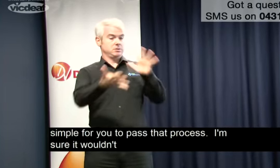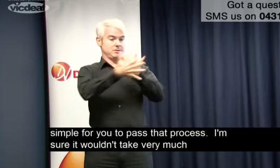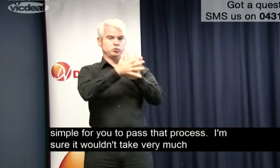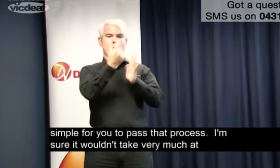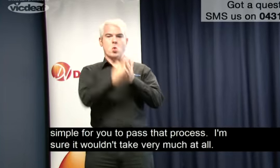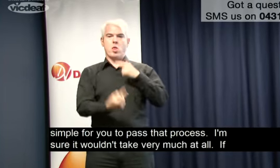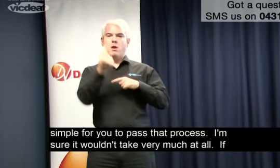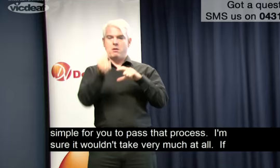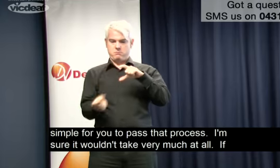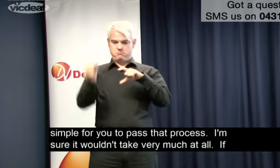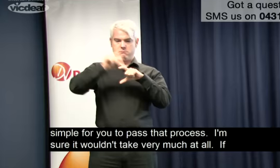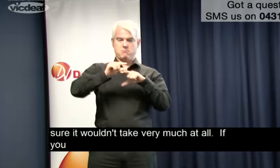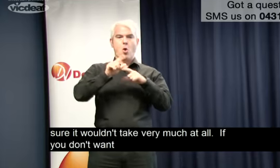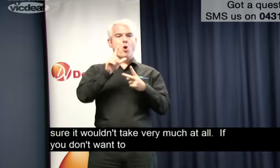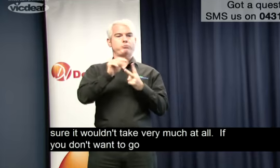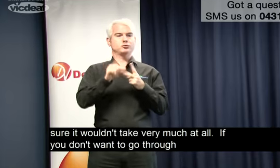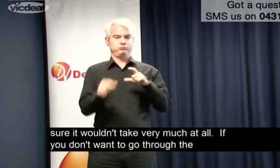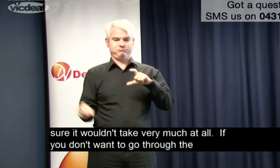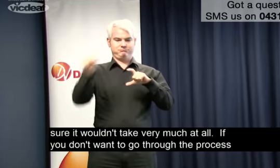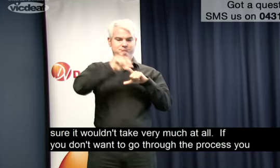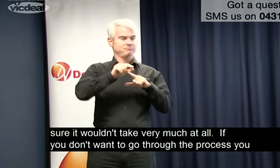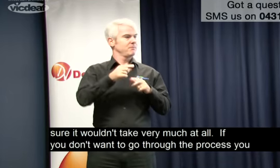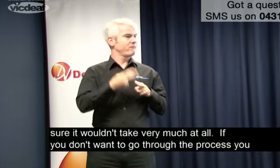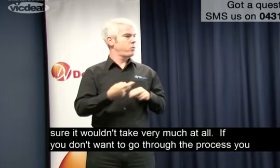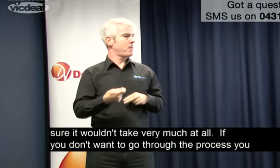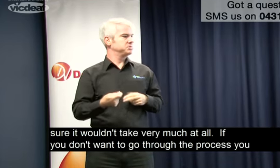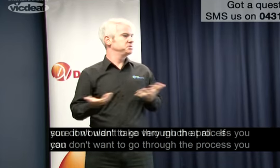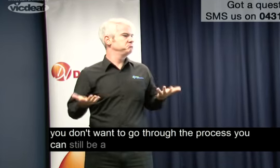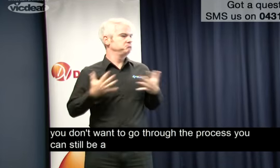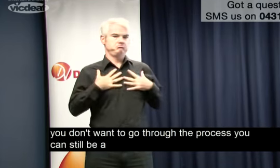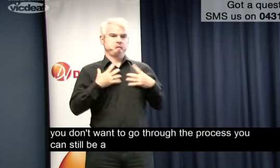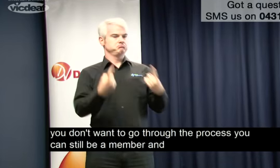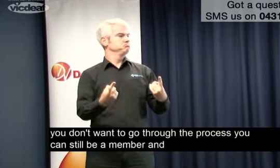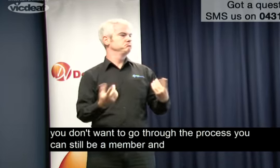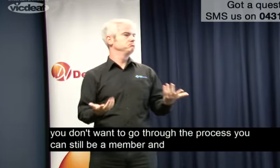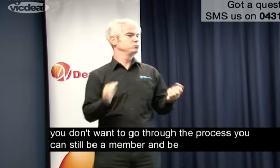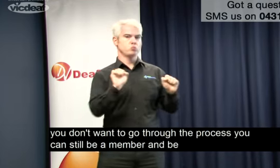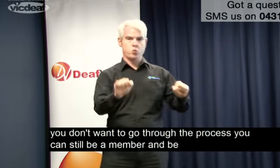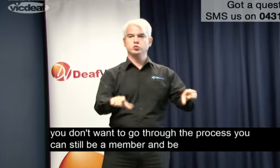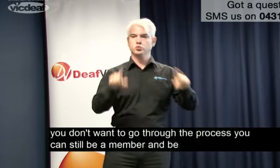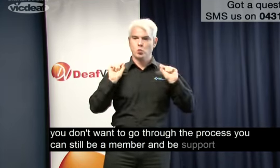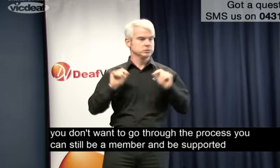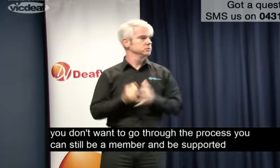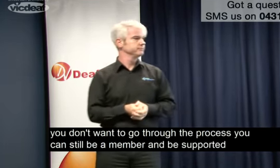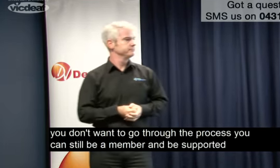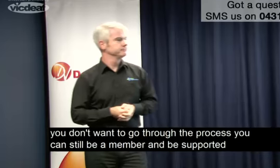us through the other mechanism. But it's just an additional option for members, and it's entirely up to you. It is your